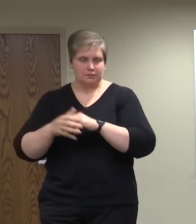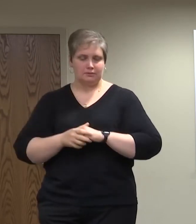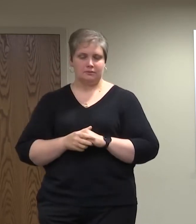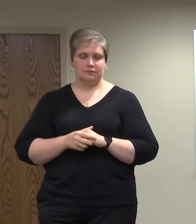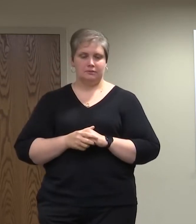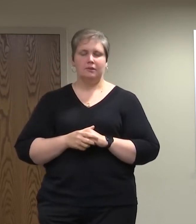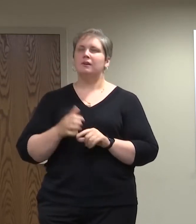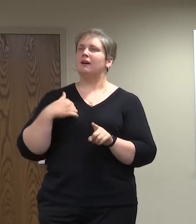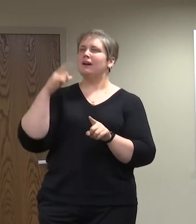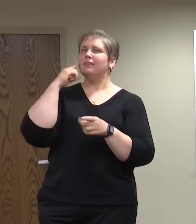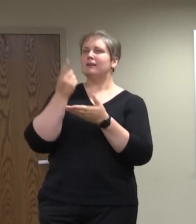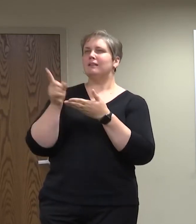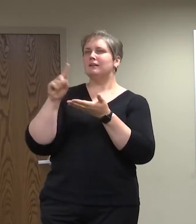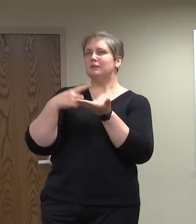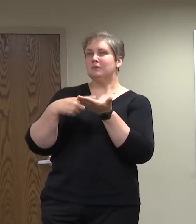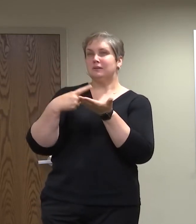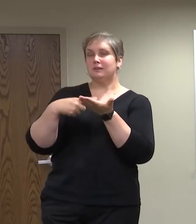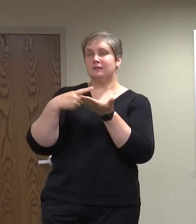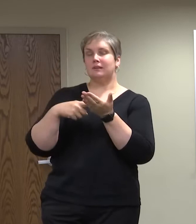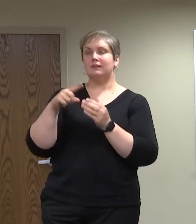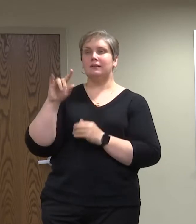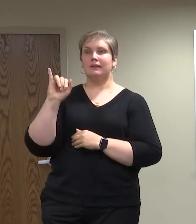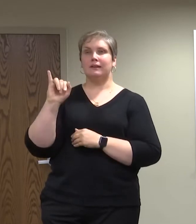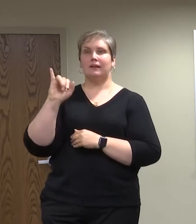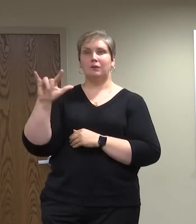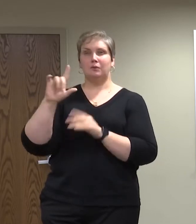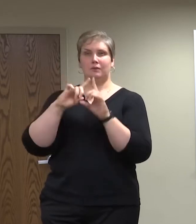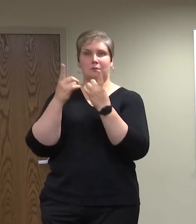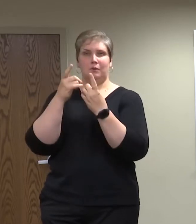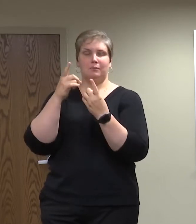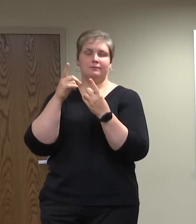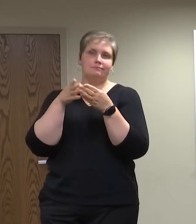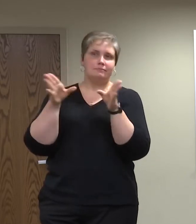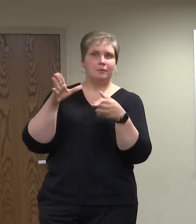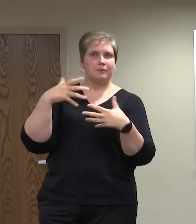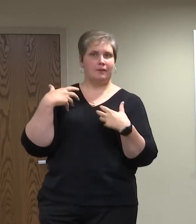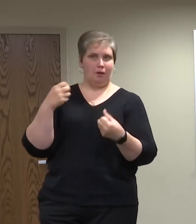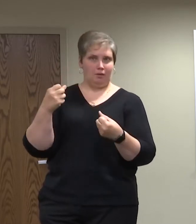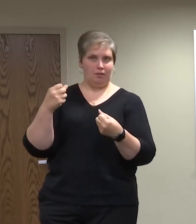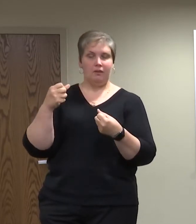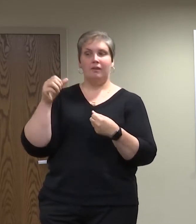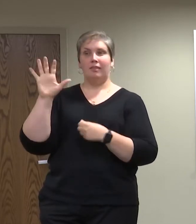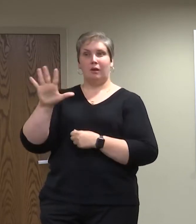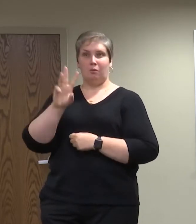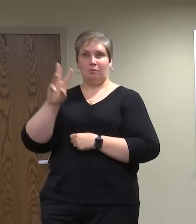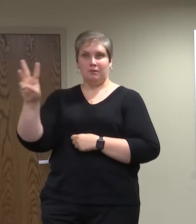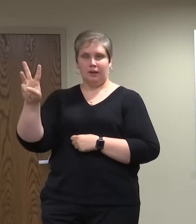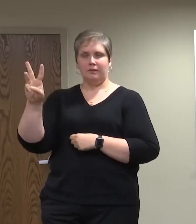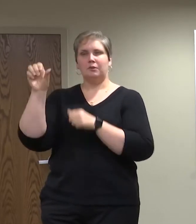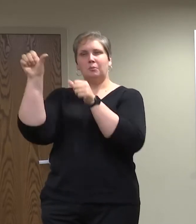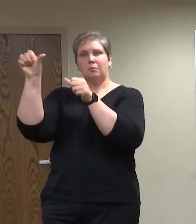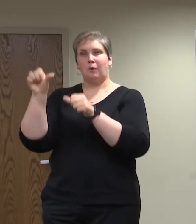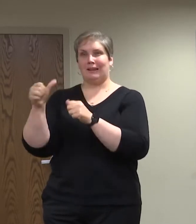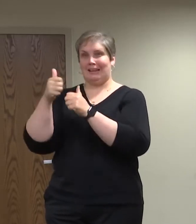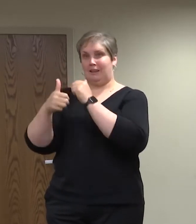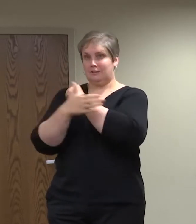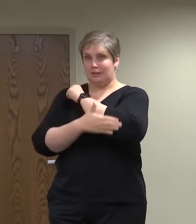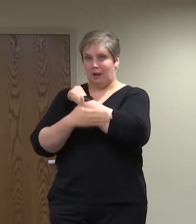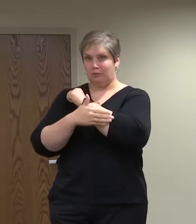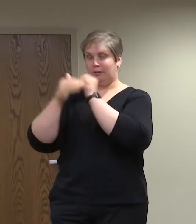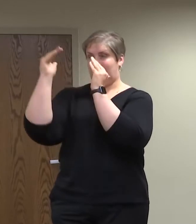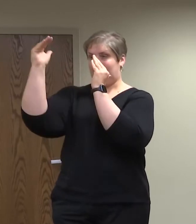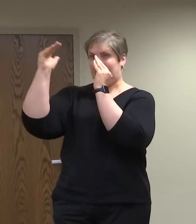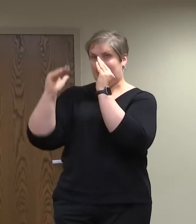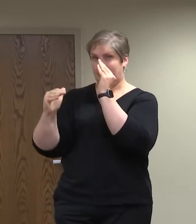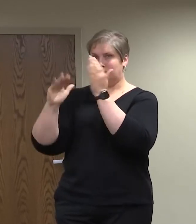Illinois Department of Public Health is now posting county-level metrics for schools on their website. And so I encourage everyone to